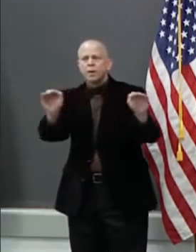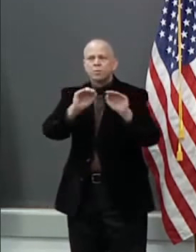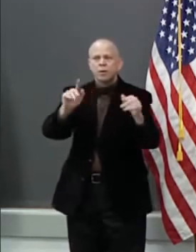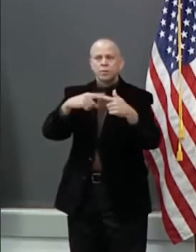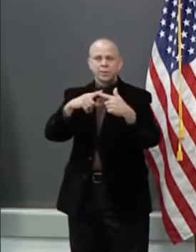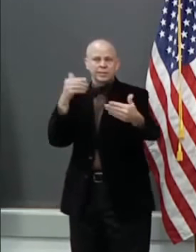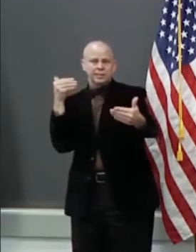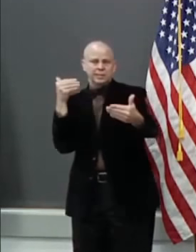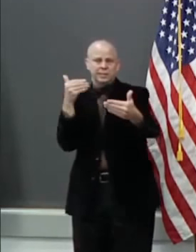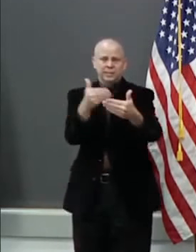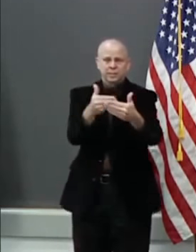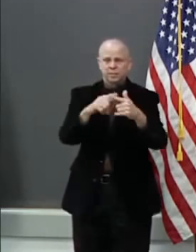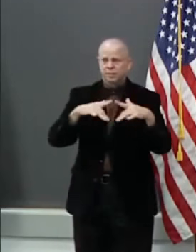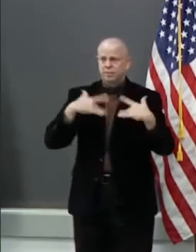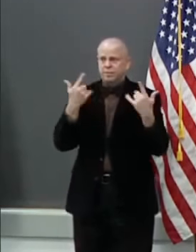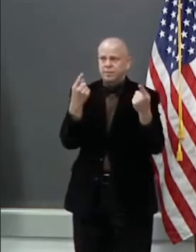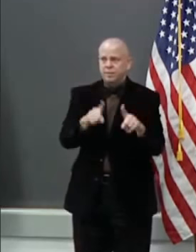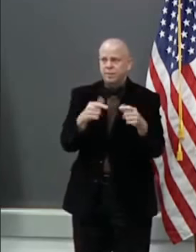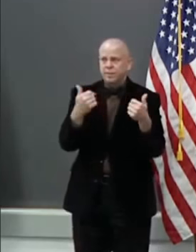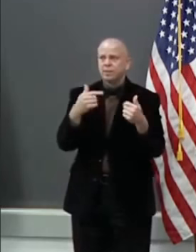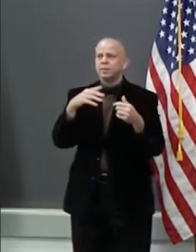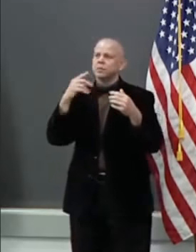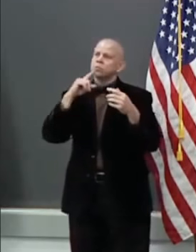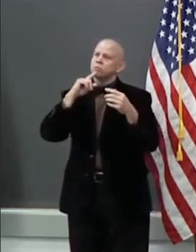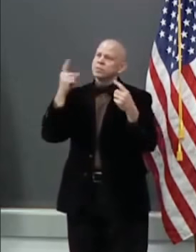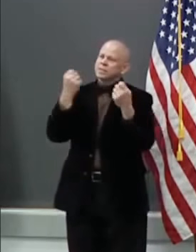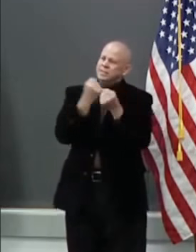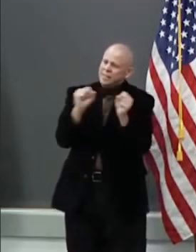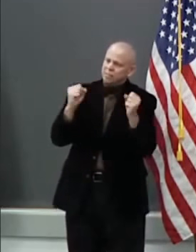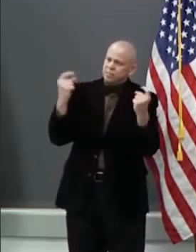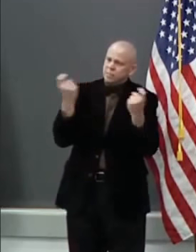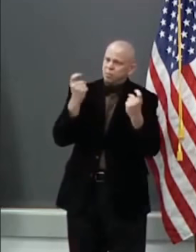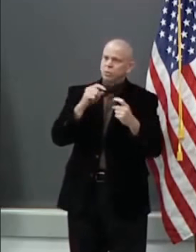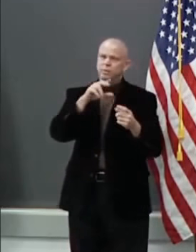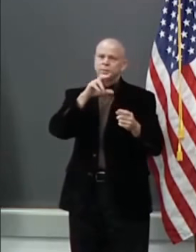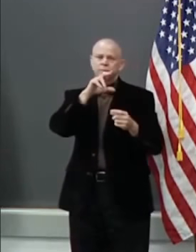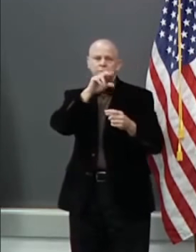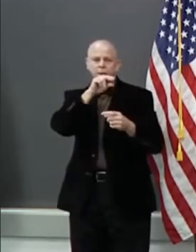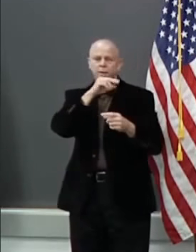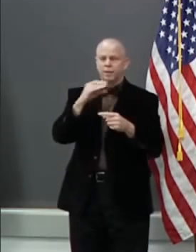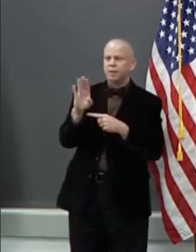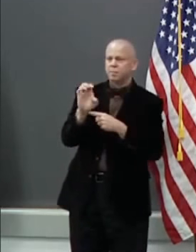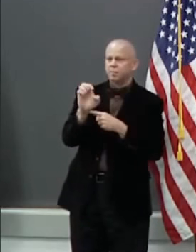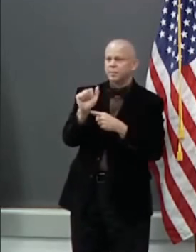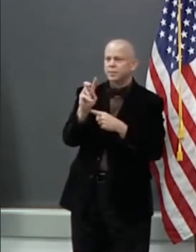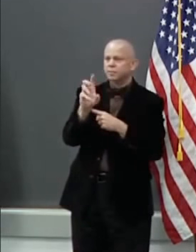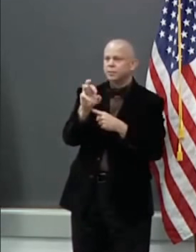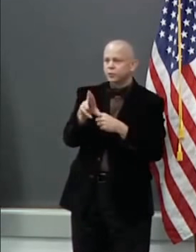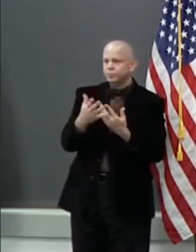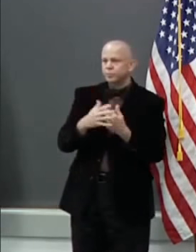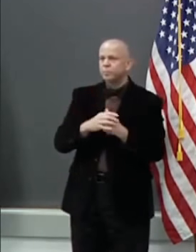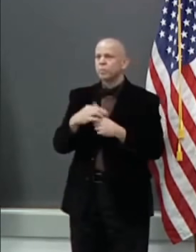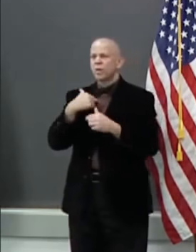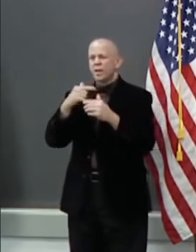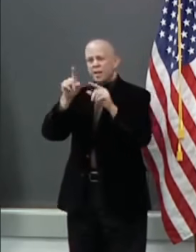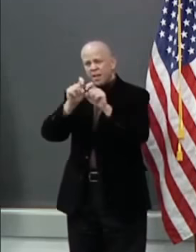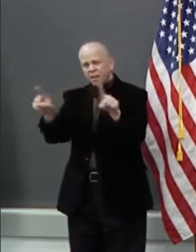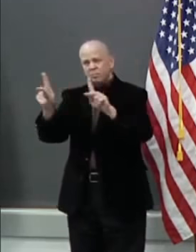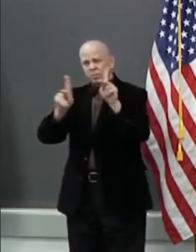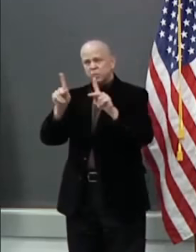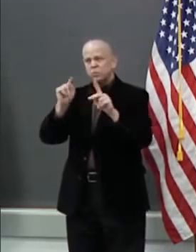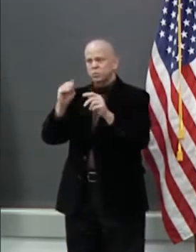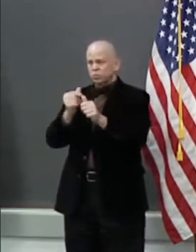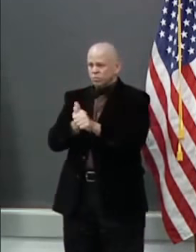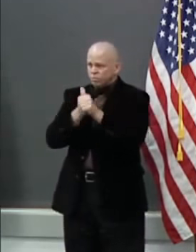to celebrate their Ducks and to celebrate Beavers as well. I think, we asked people to heed that warning. We asked them